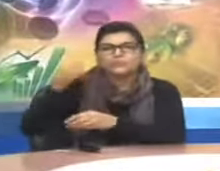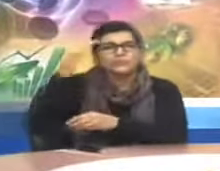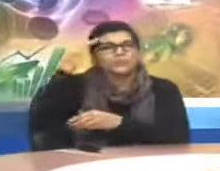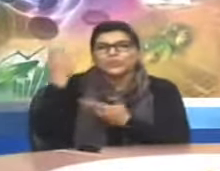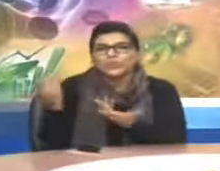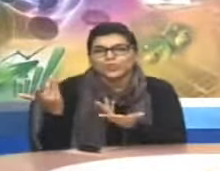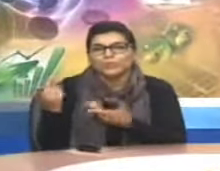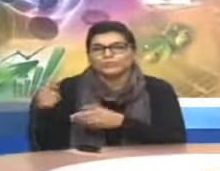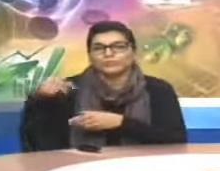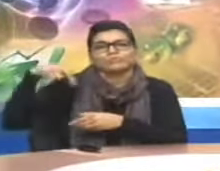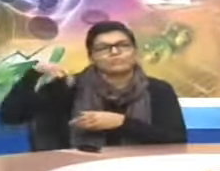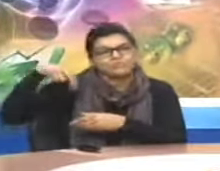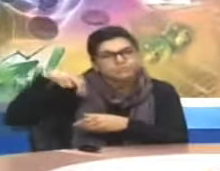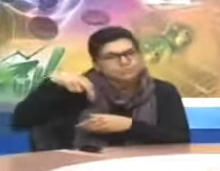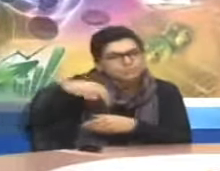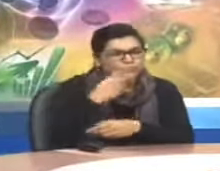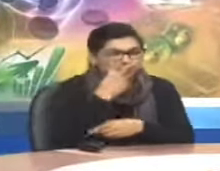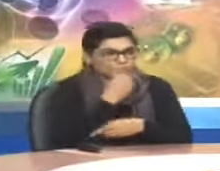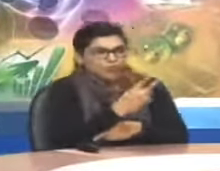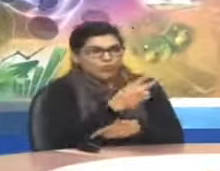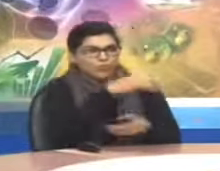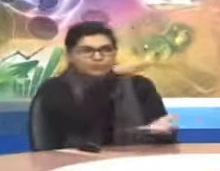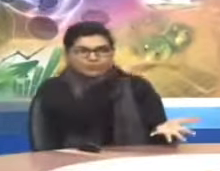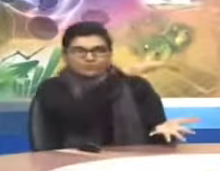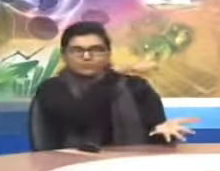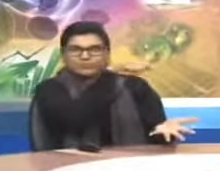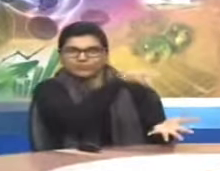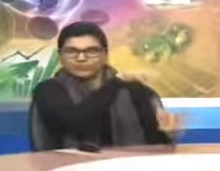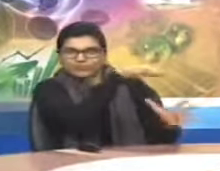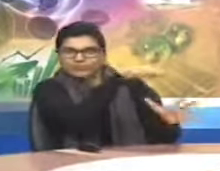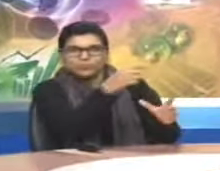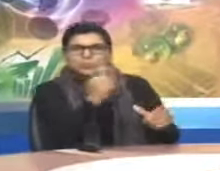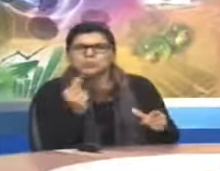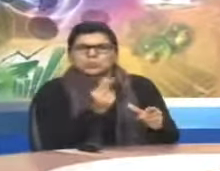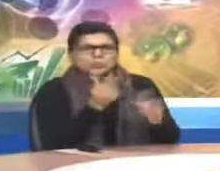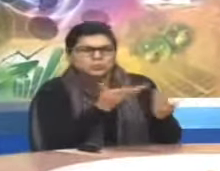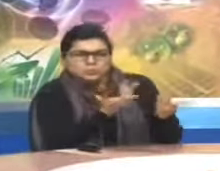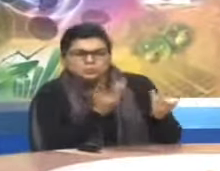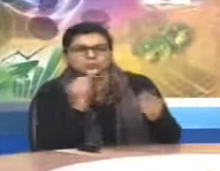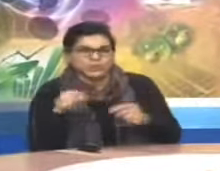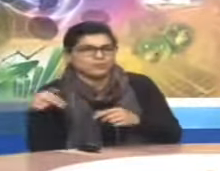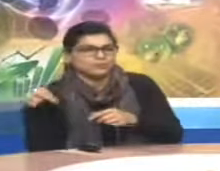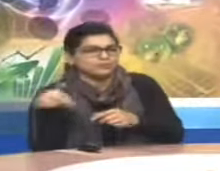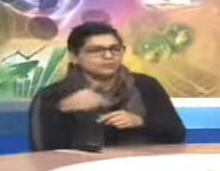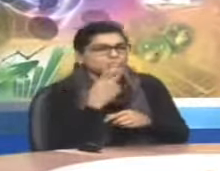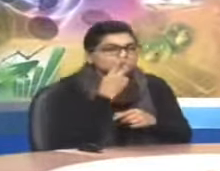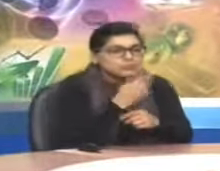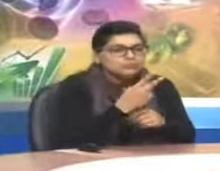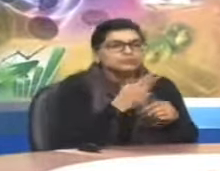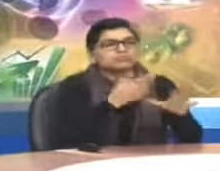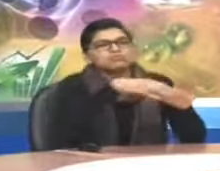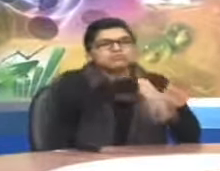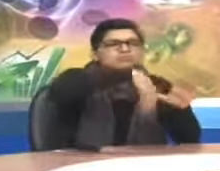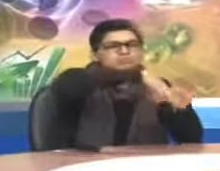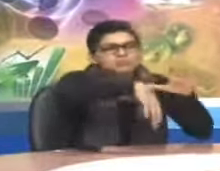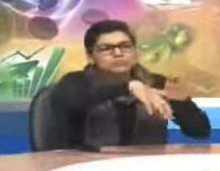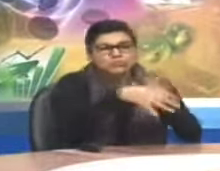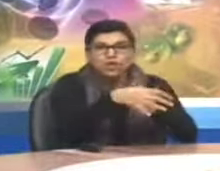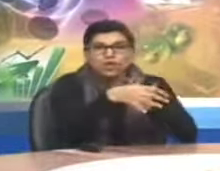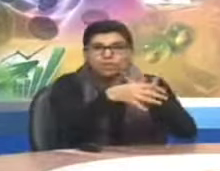And if any rag pickers, like they are mostly children, they pick up these wastes by hands,